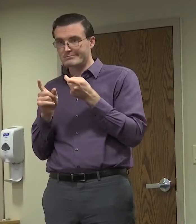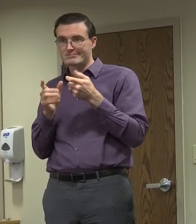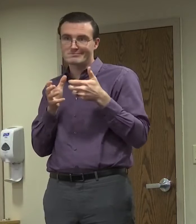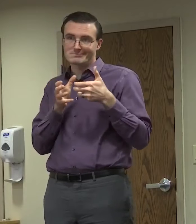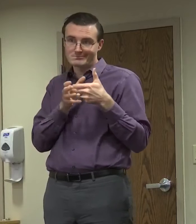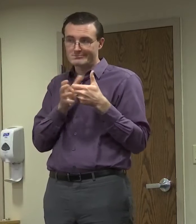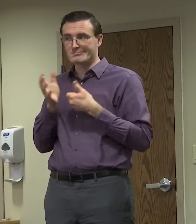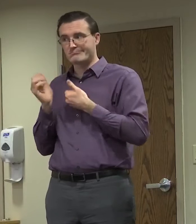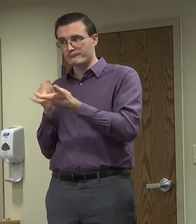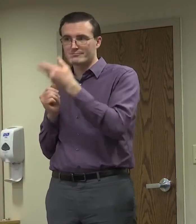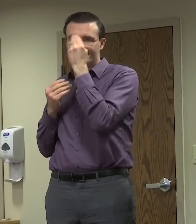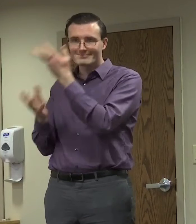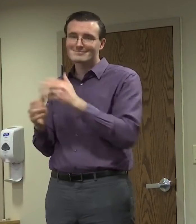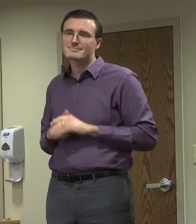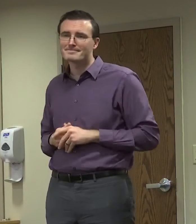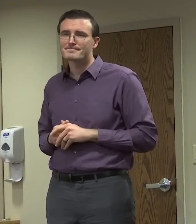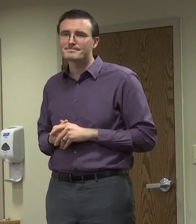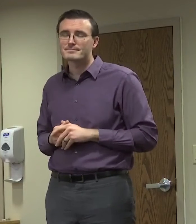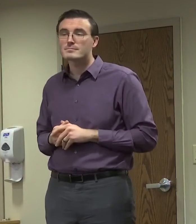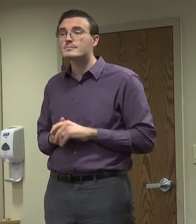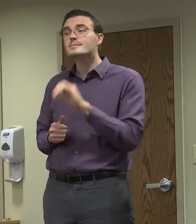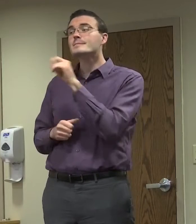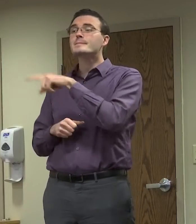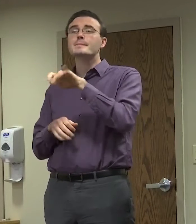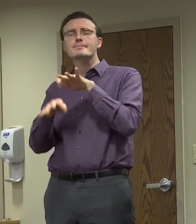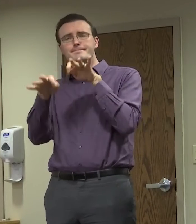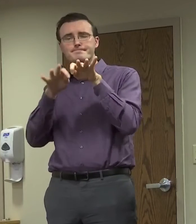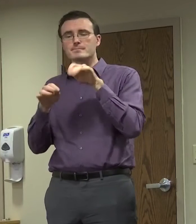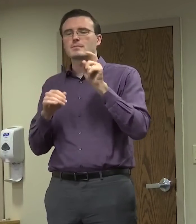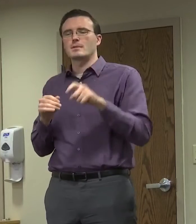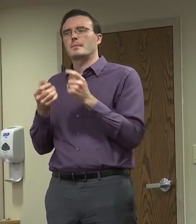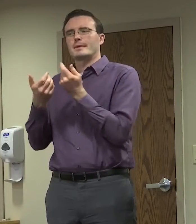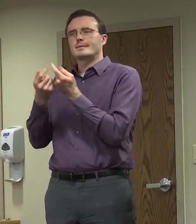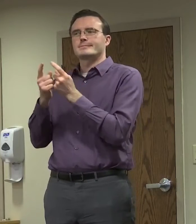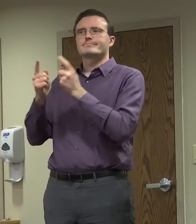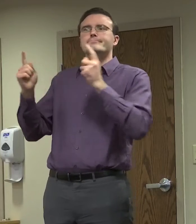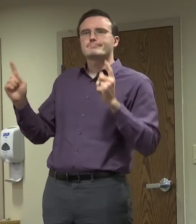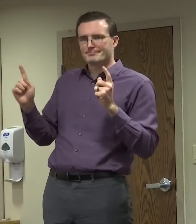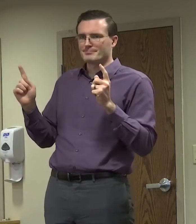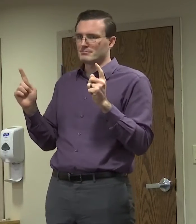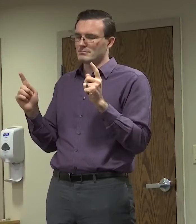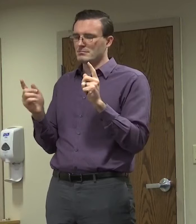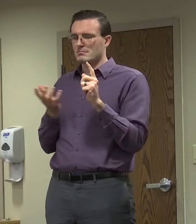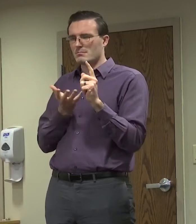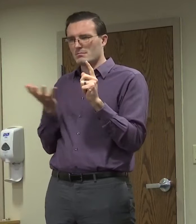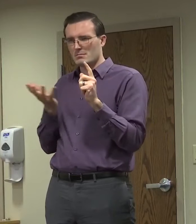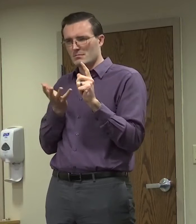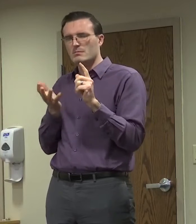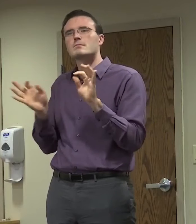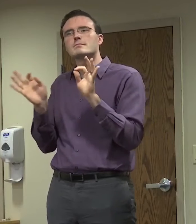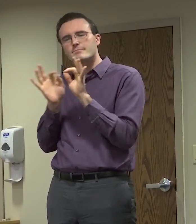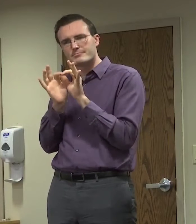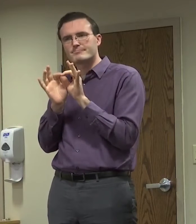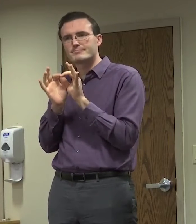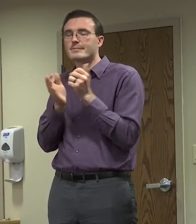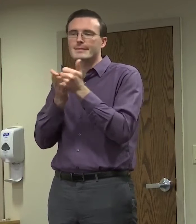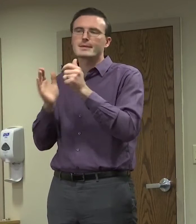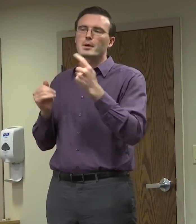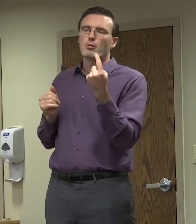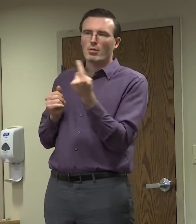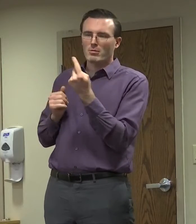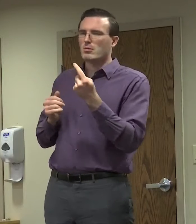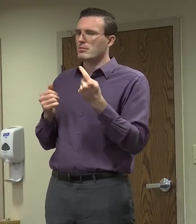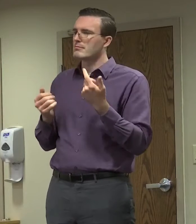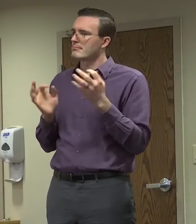directions of the contact tracer regarding isolation. Again, it never ceases to amaze me the number of individuals